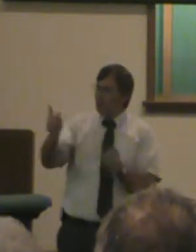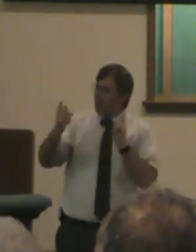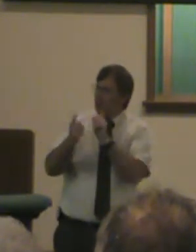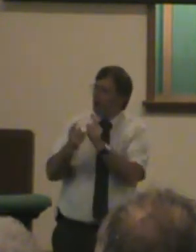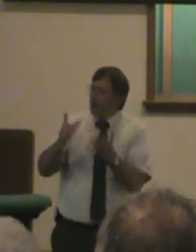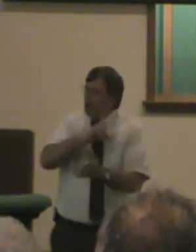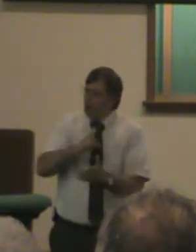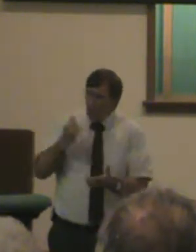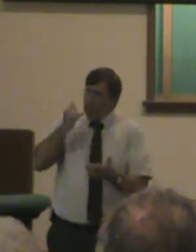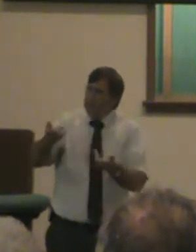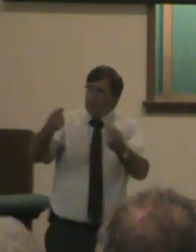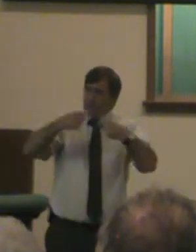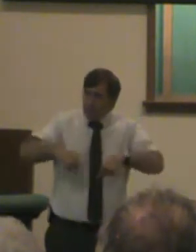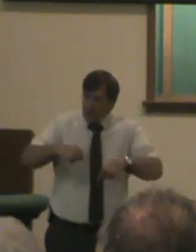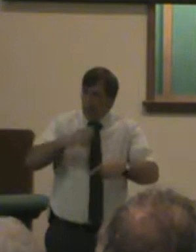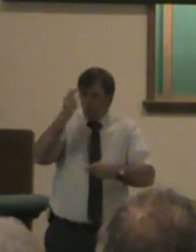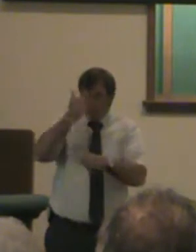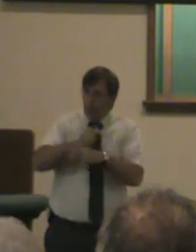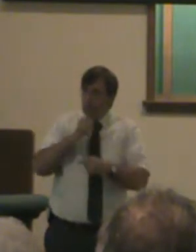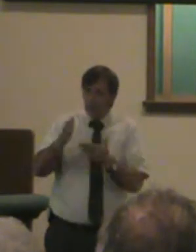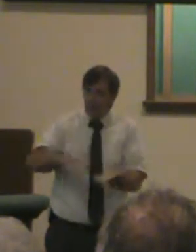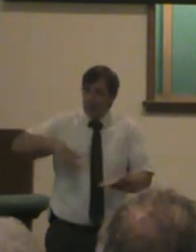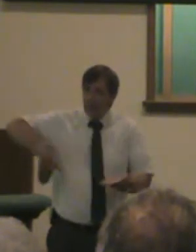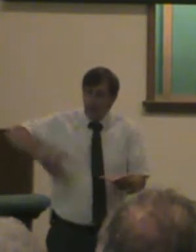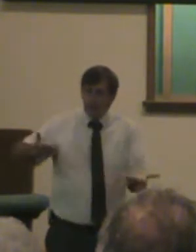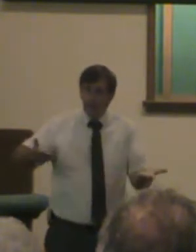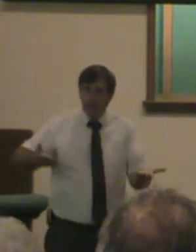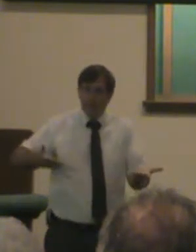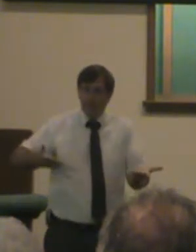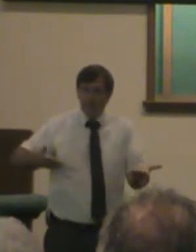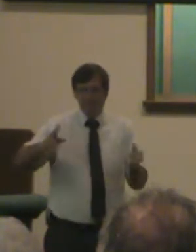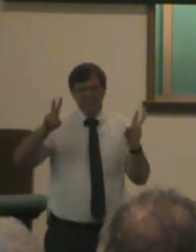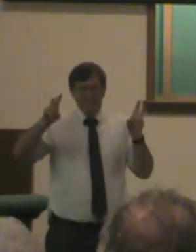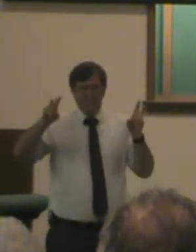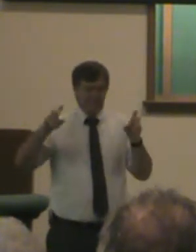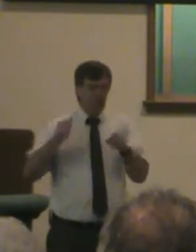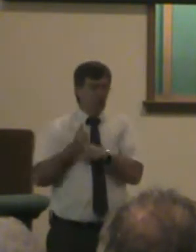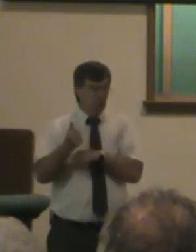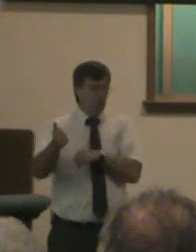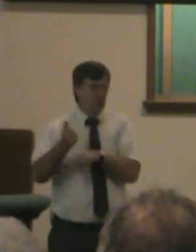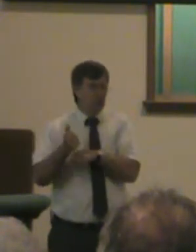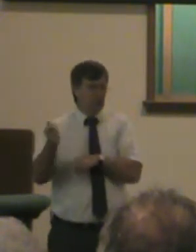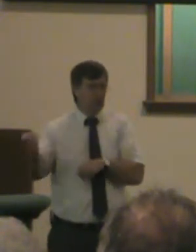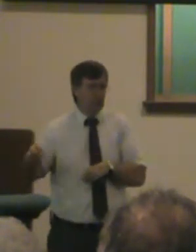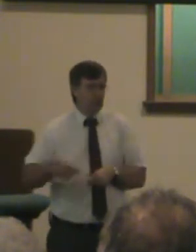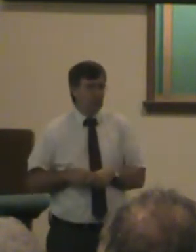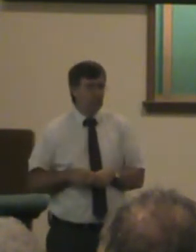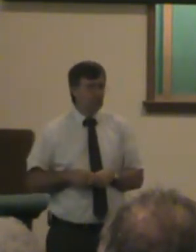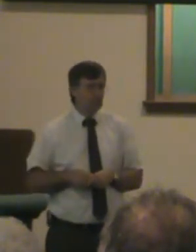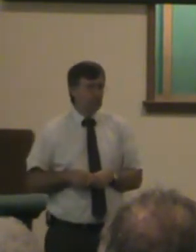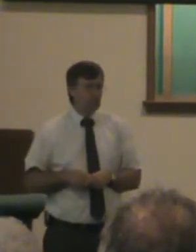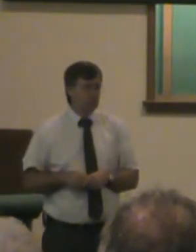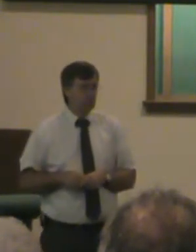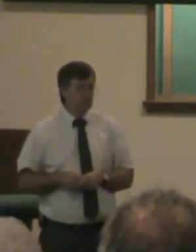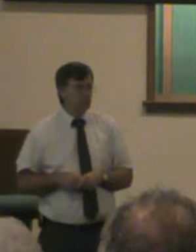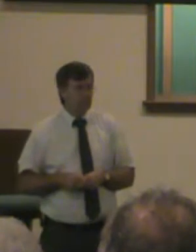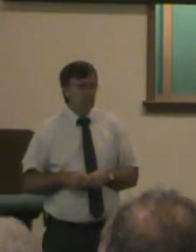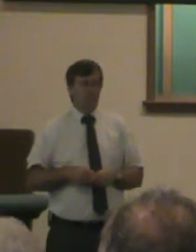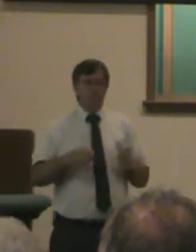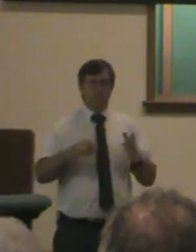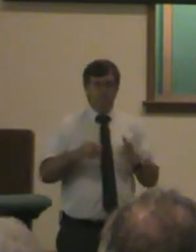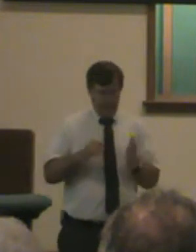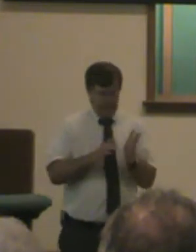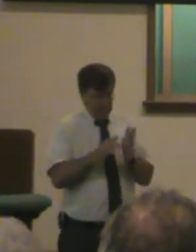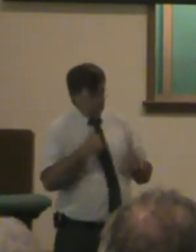been here, my brother would not have died. But she has an accusatory type of tone in talking to him. He tells him, I am the